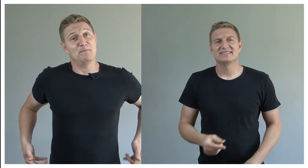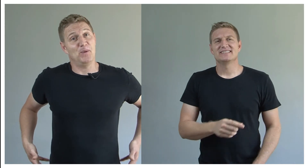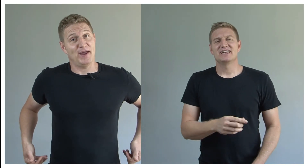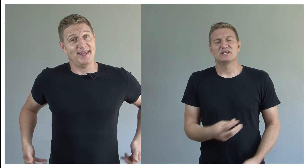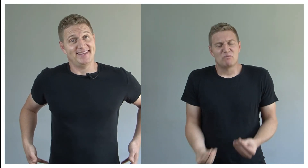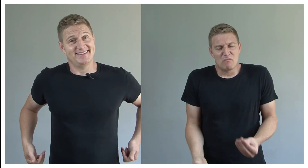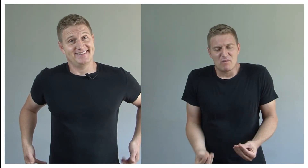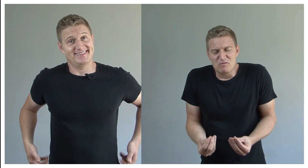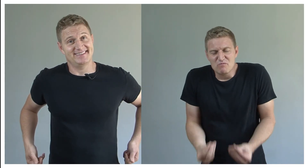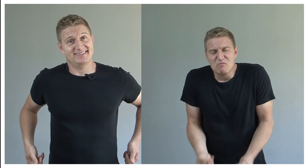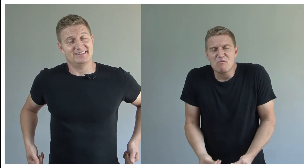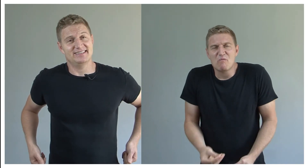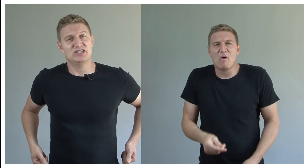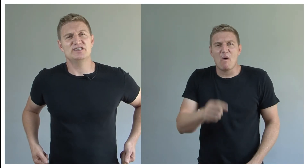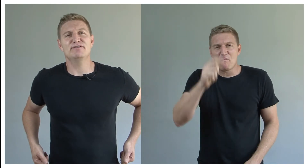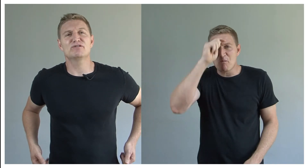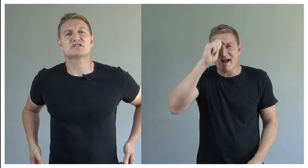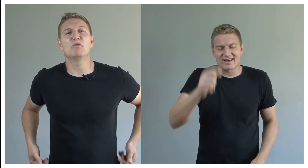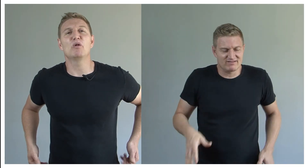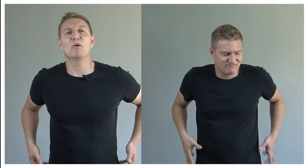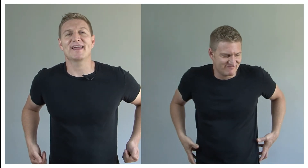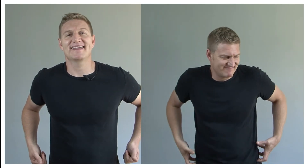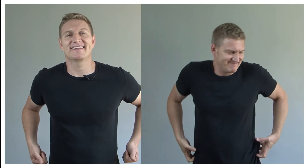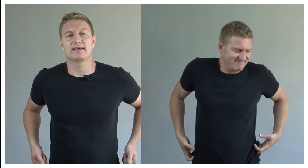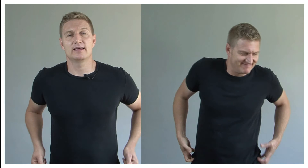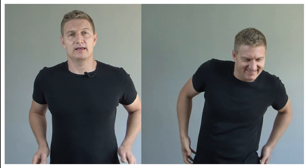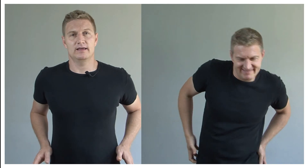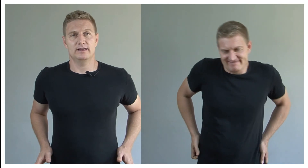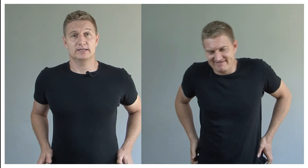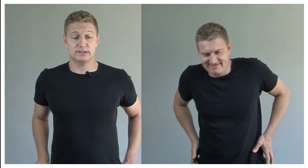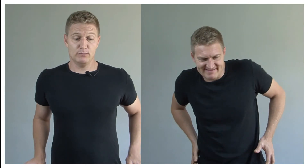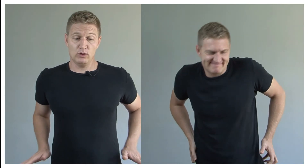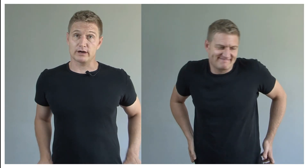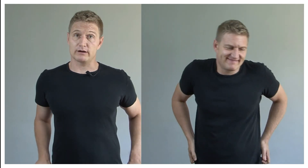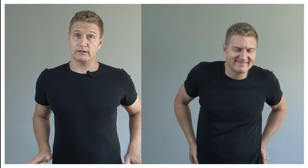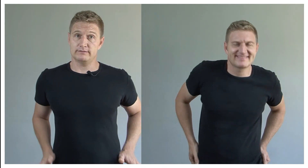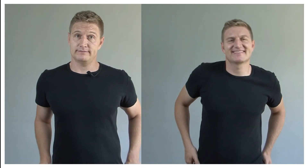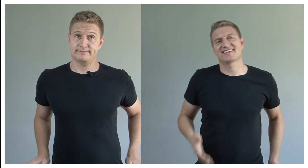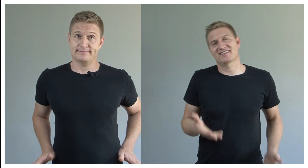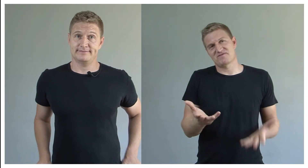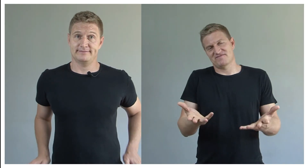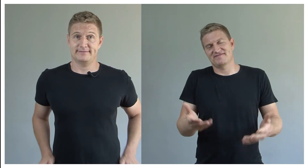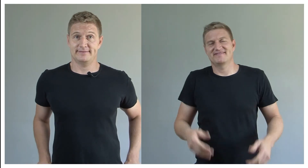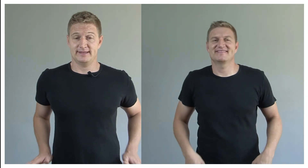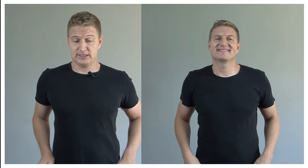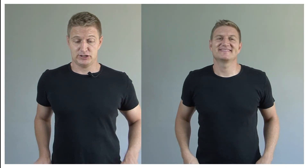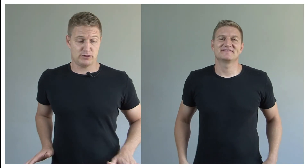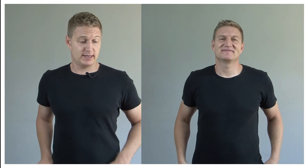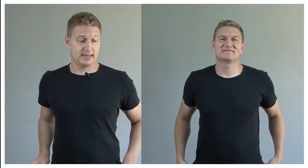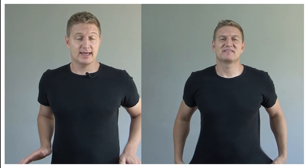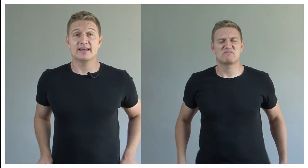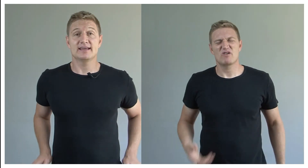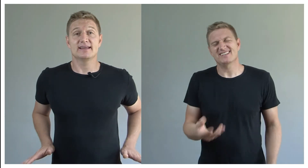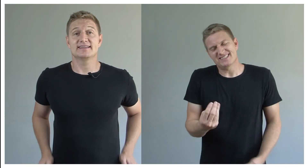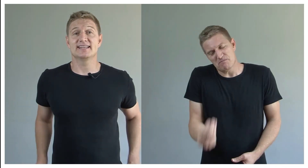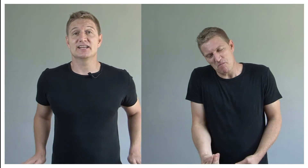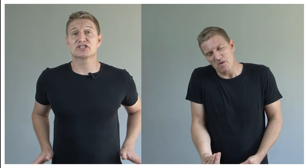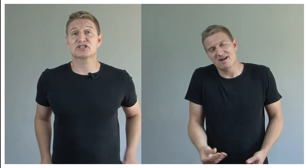boy. Usually for a small boy. Small girl, showing the little